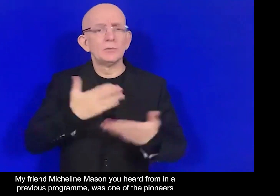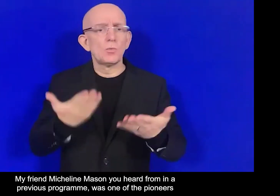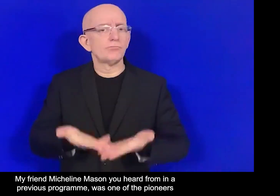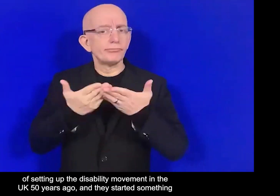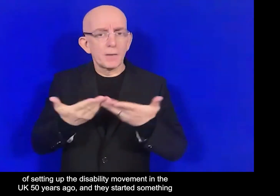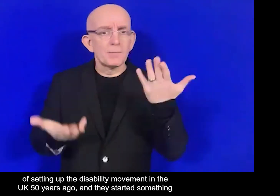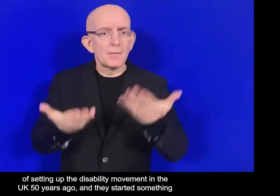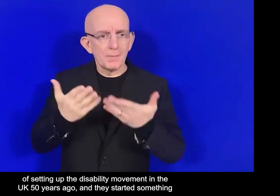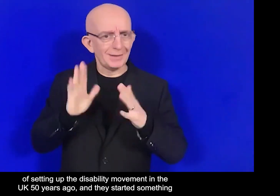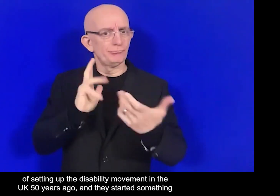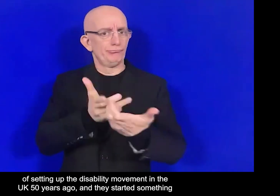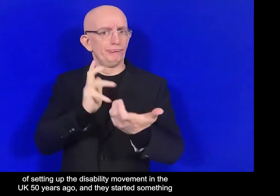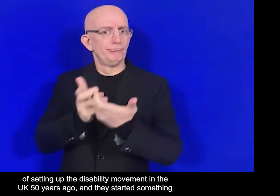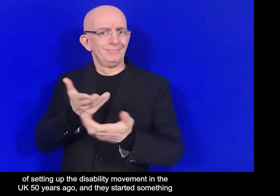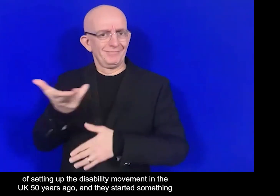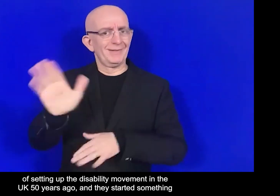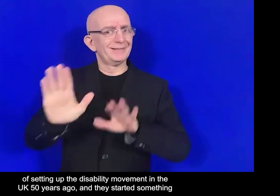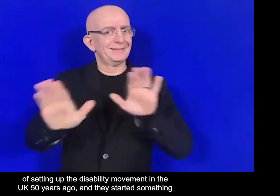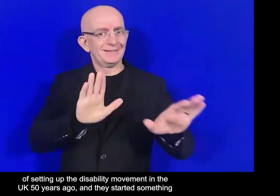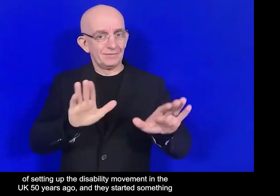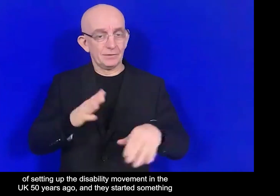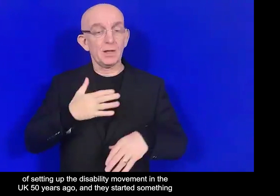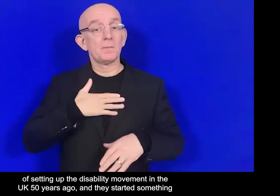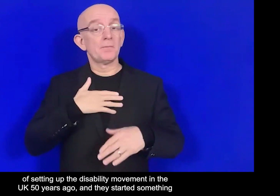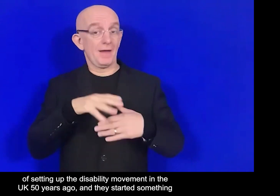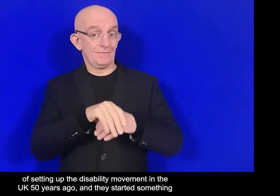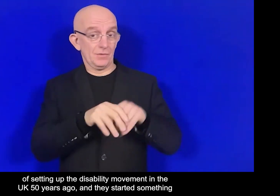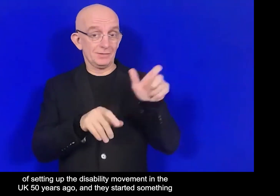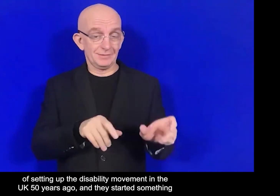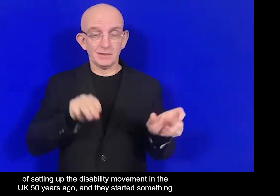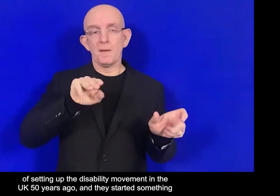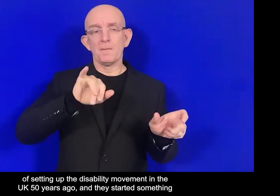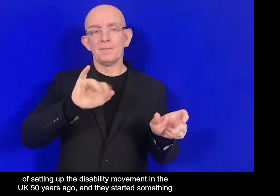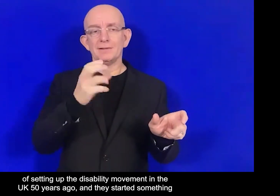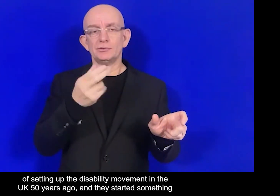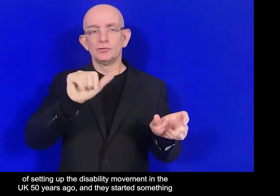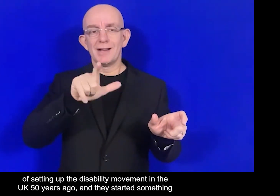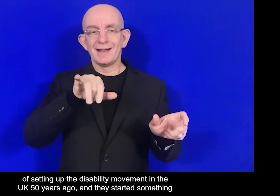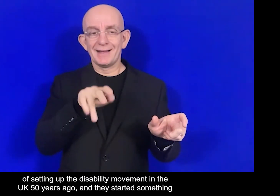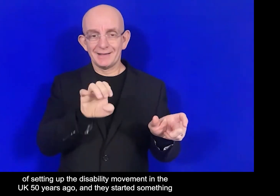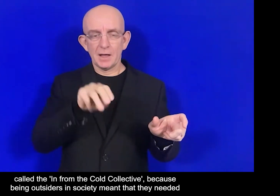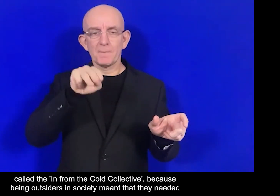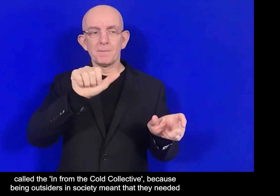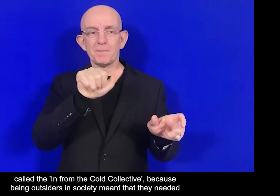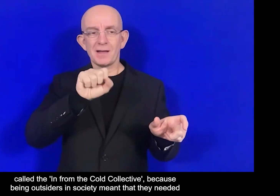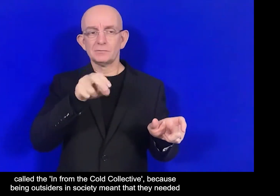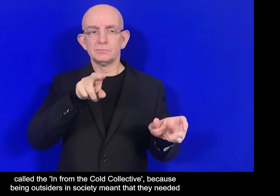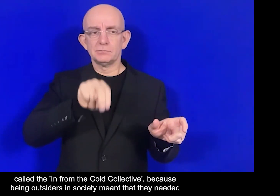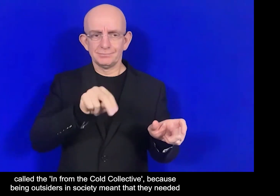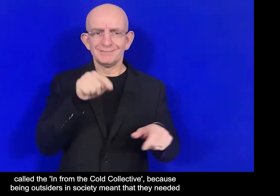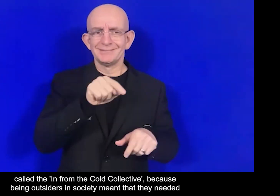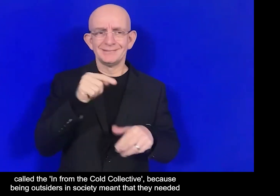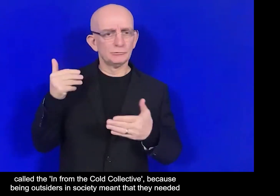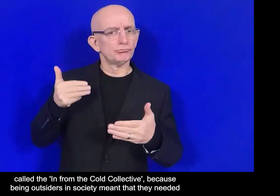the pioneers of setting up the disability movement in the UK 50 years ago. And they started something called the In From